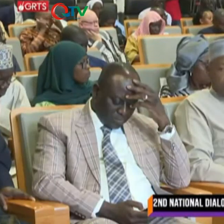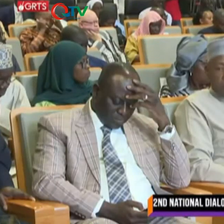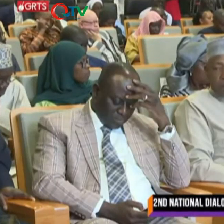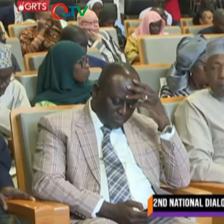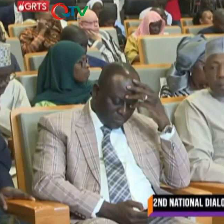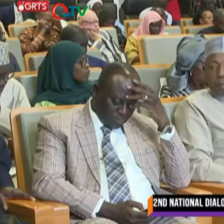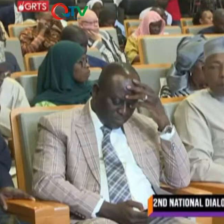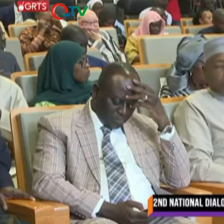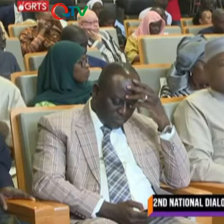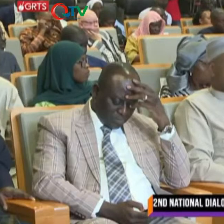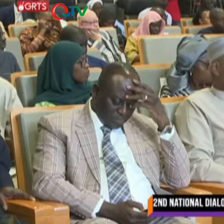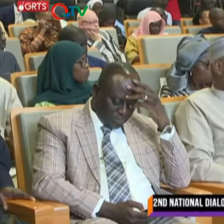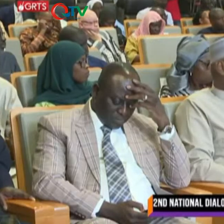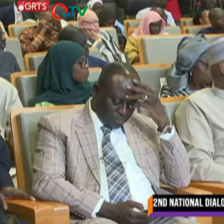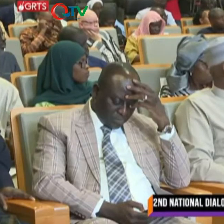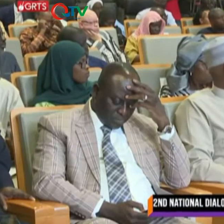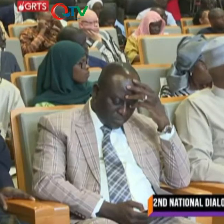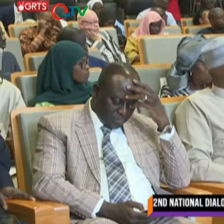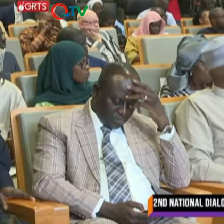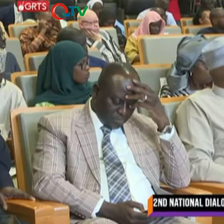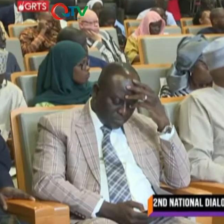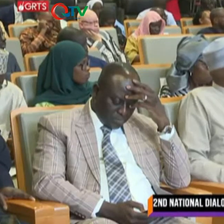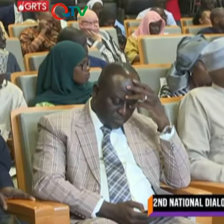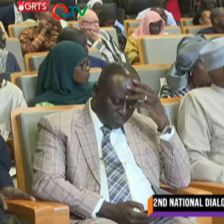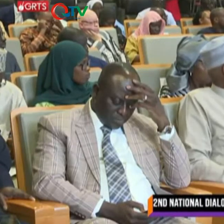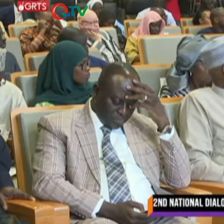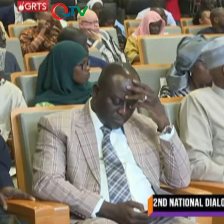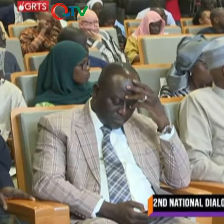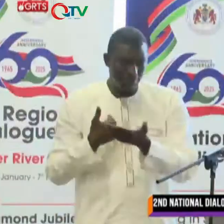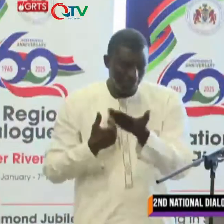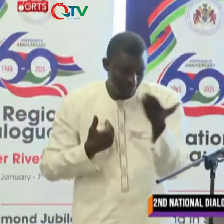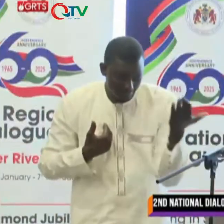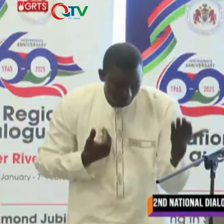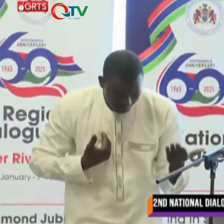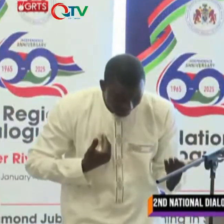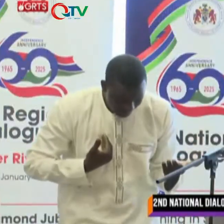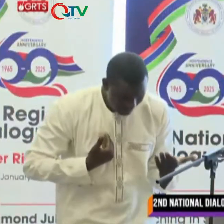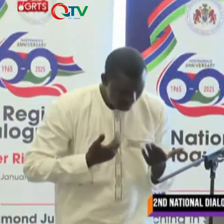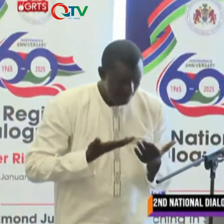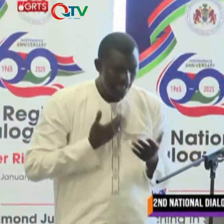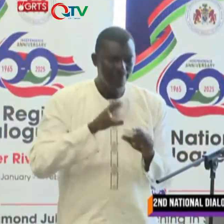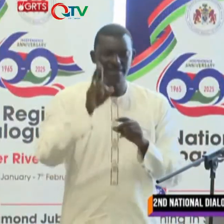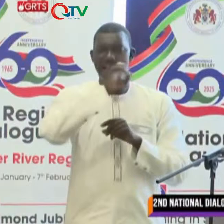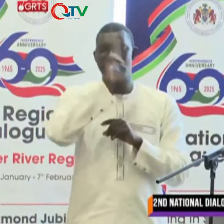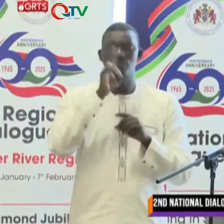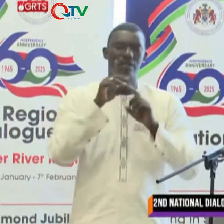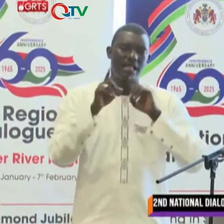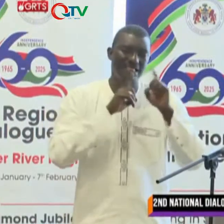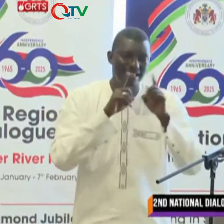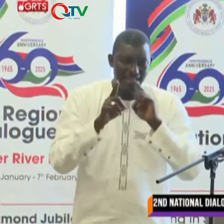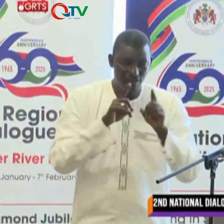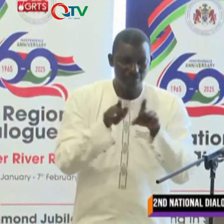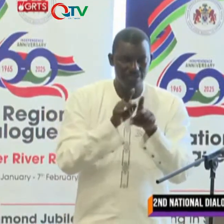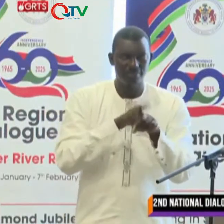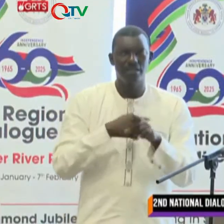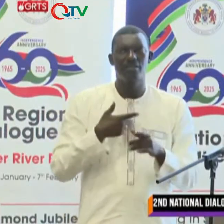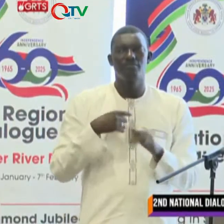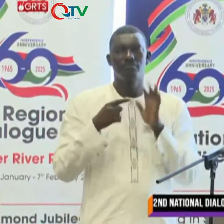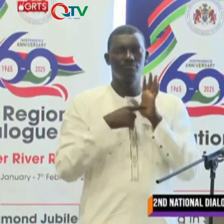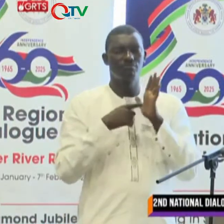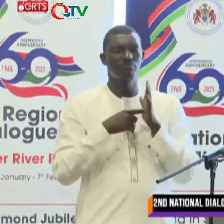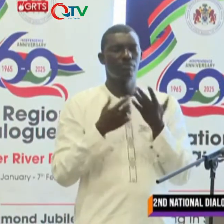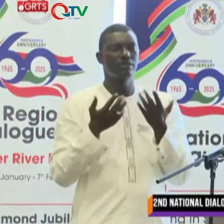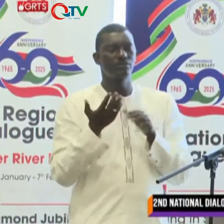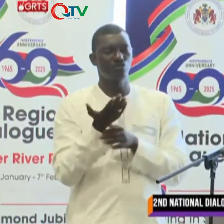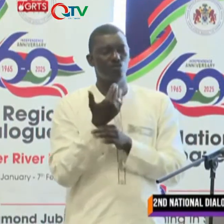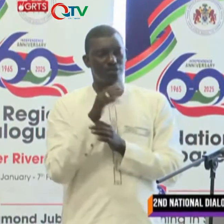and all represented here, and also listening to the citizens, coming up with national dialogue, and also having measurable impacts, as